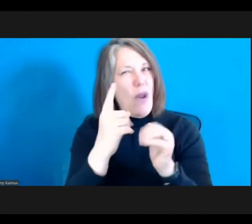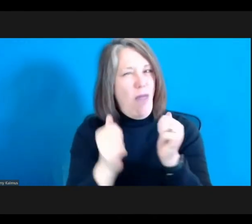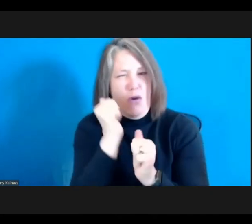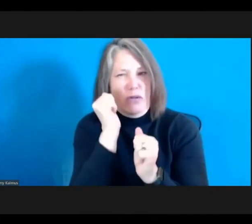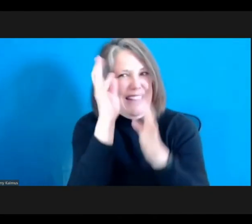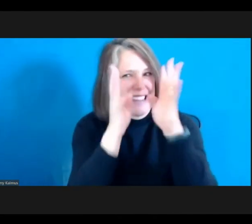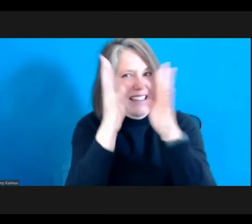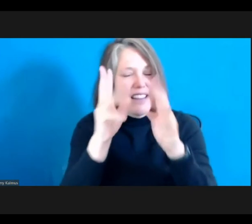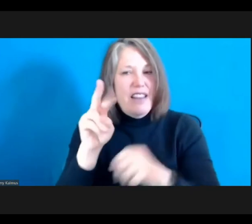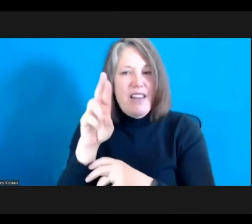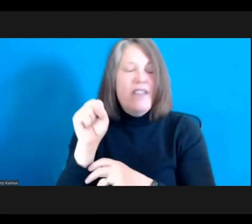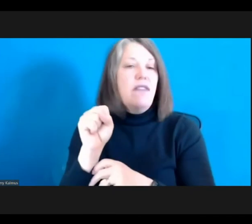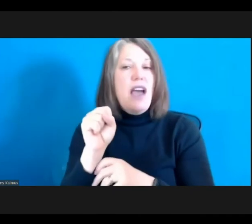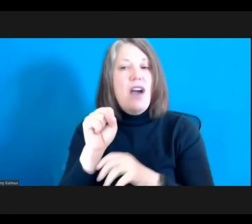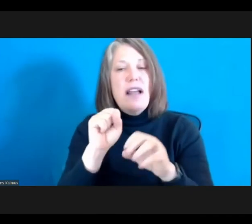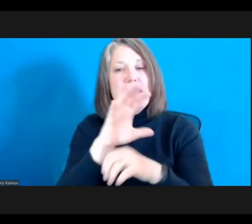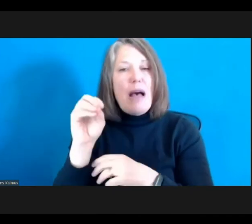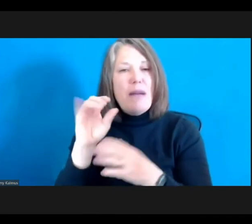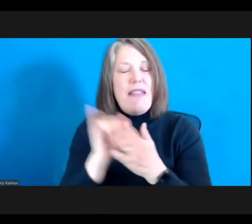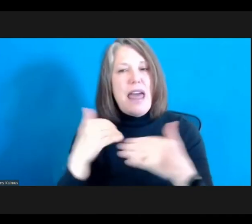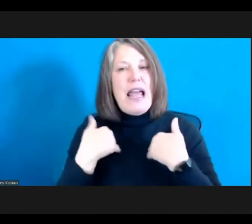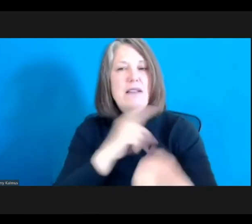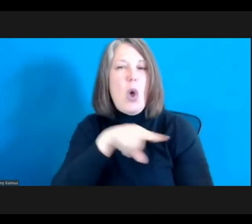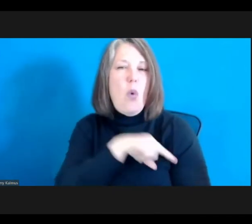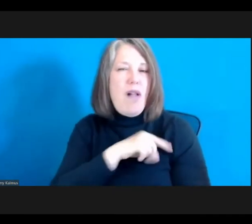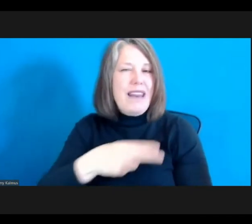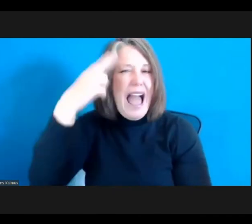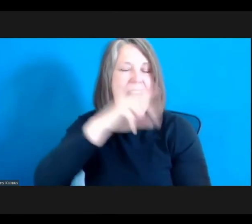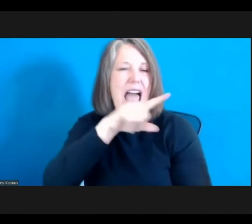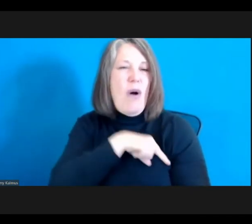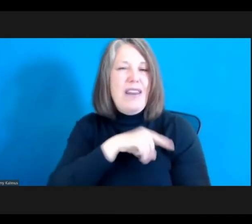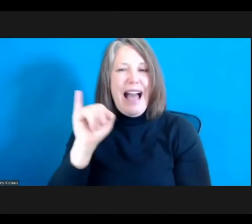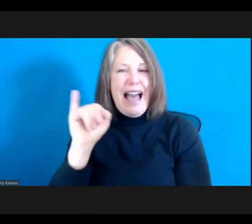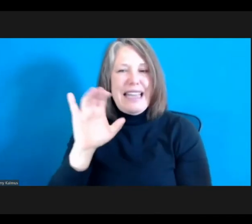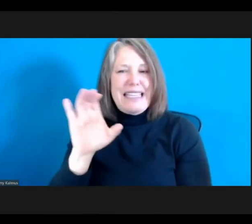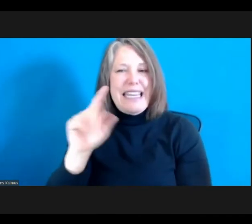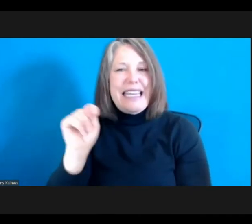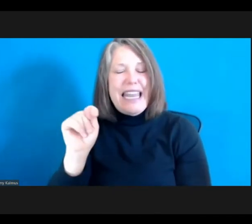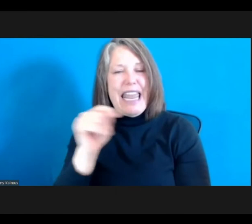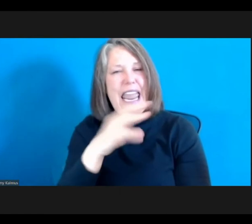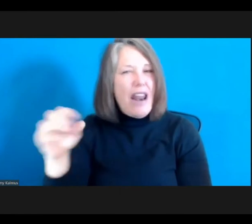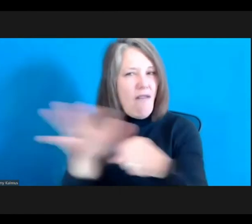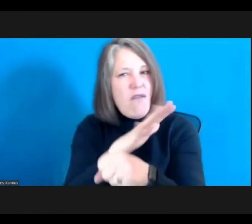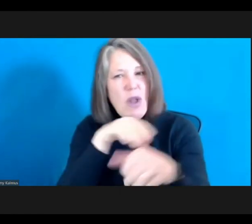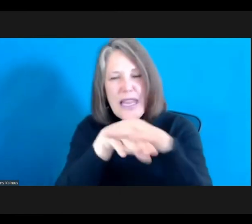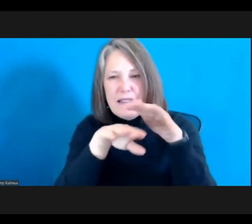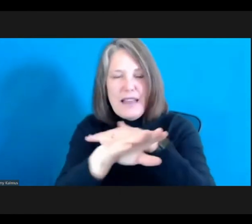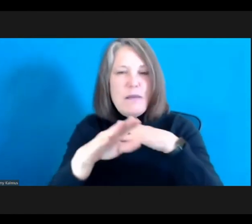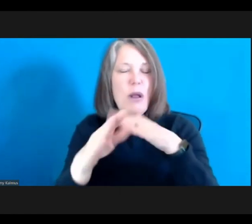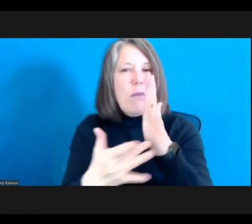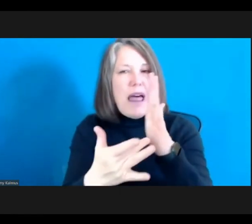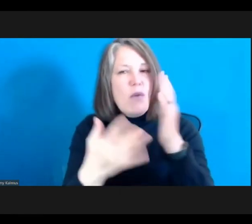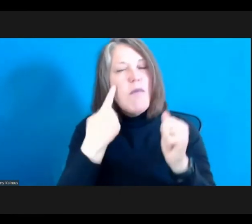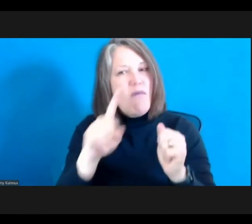VRS organizations that has quality, high quality ICT and a fully accessible platform